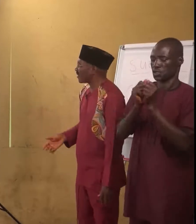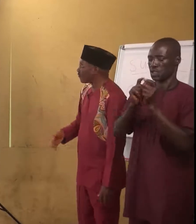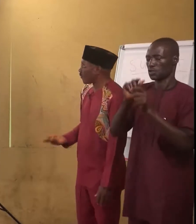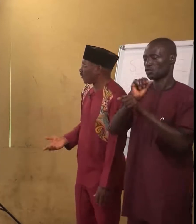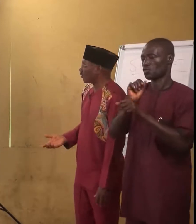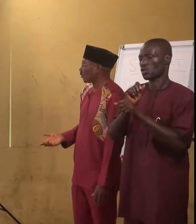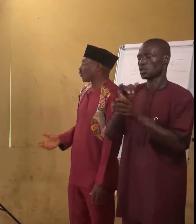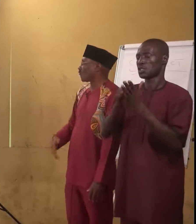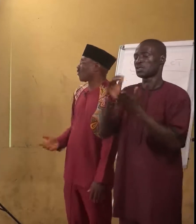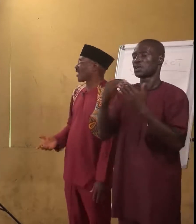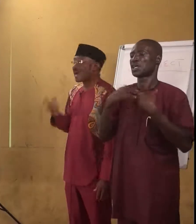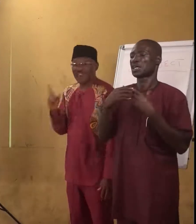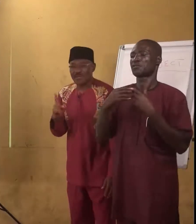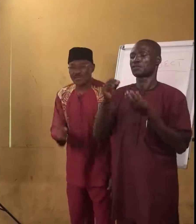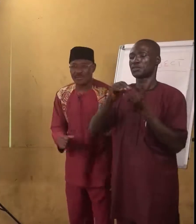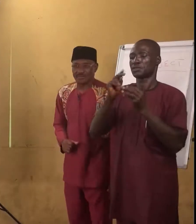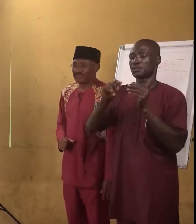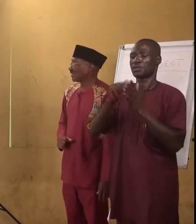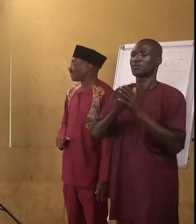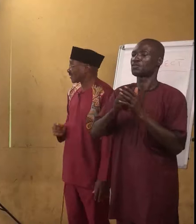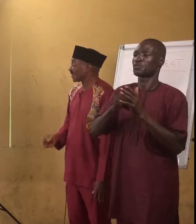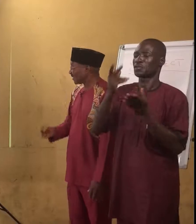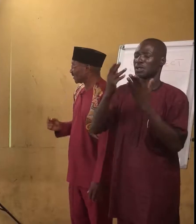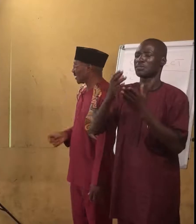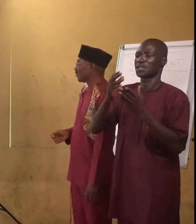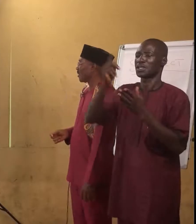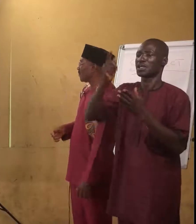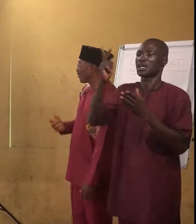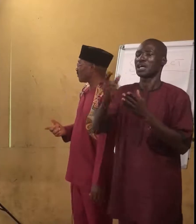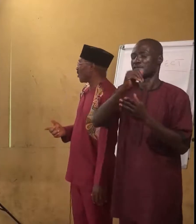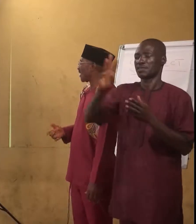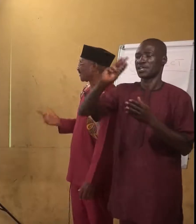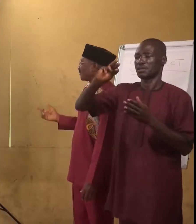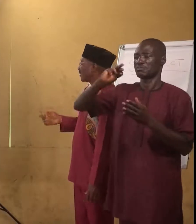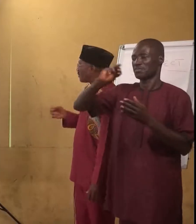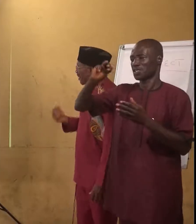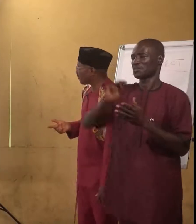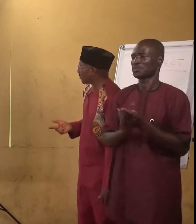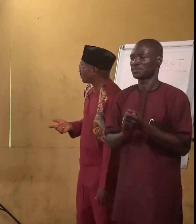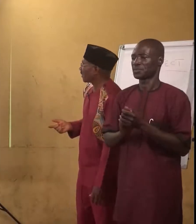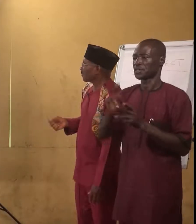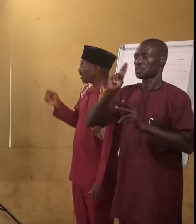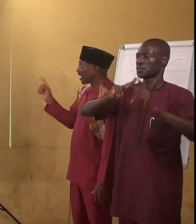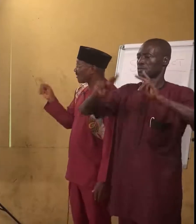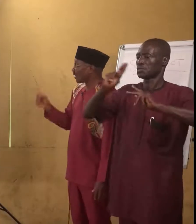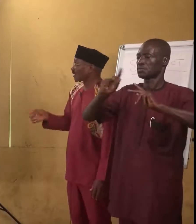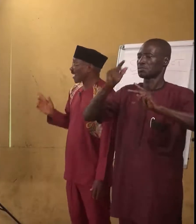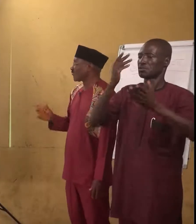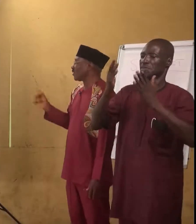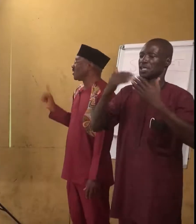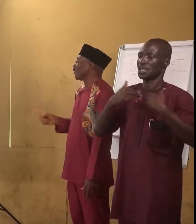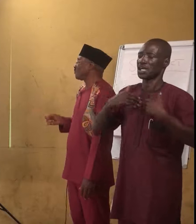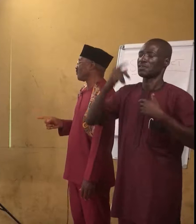have population of over 500,000. That is in a town. People may have